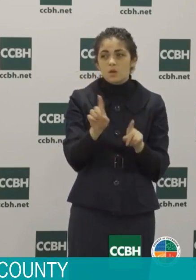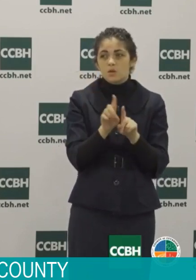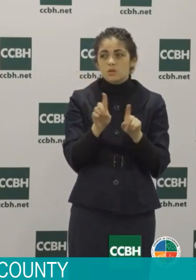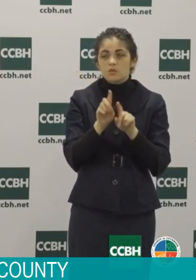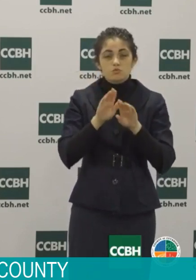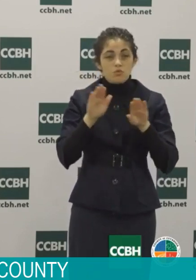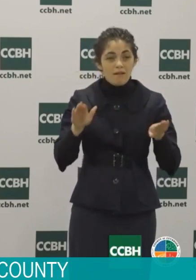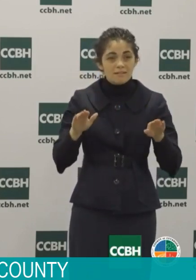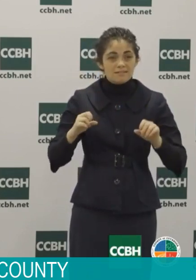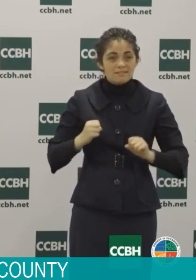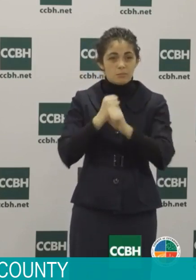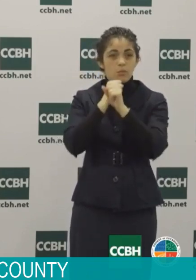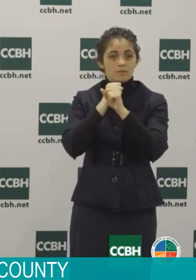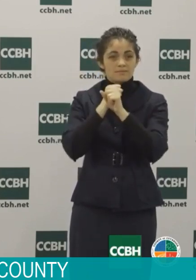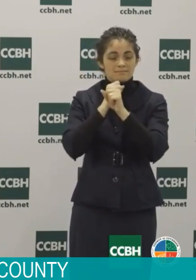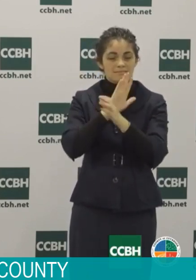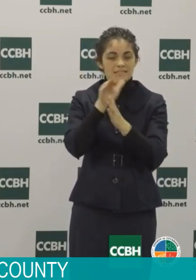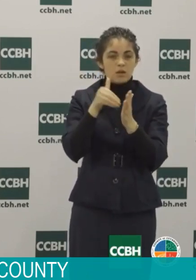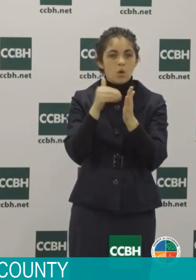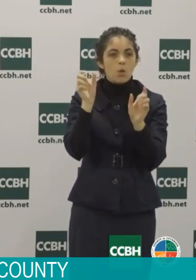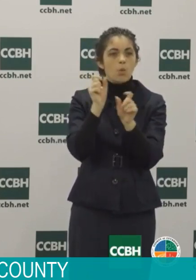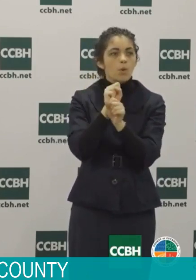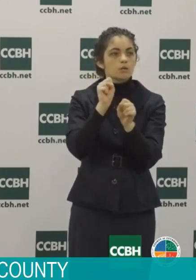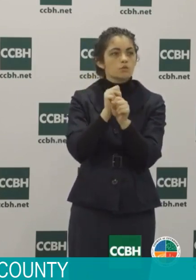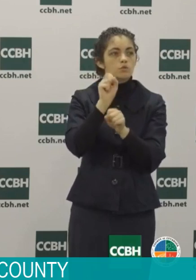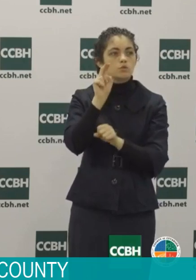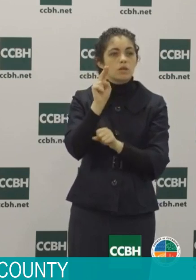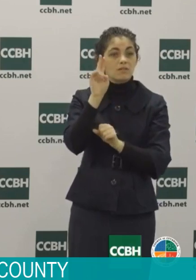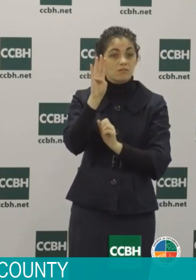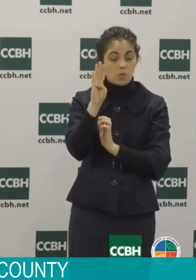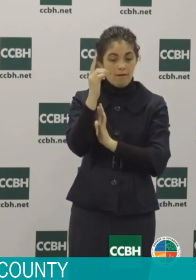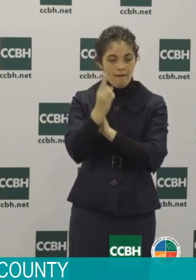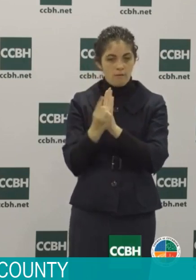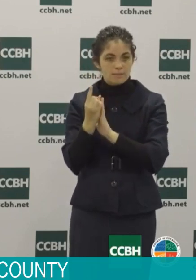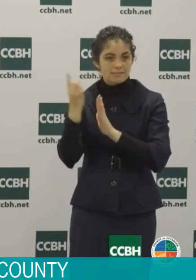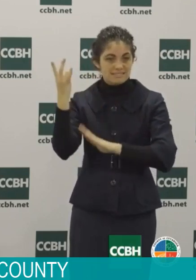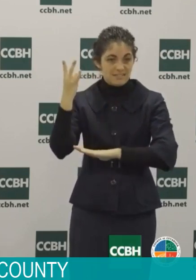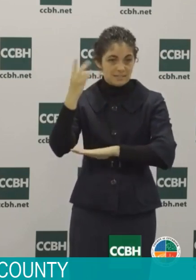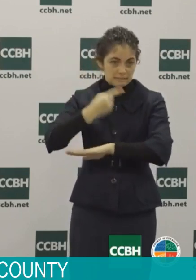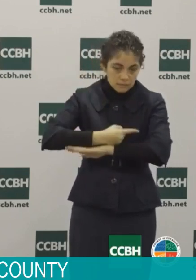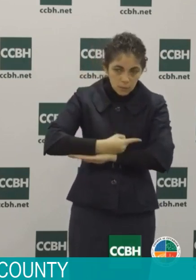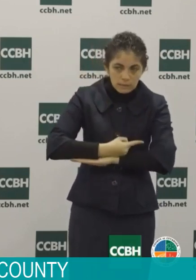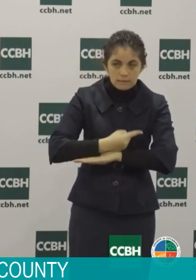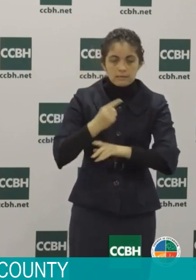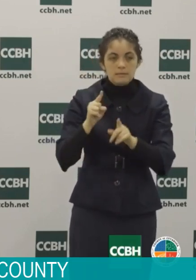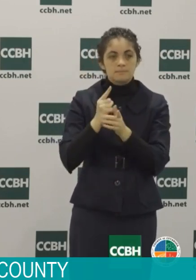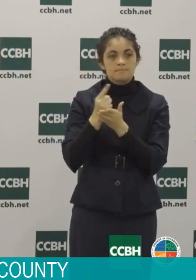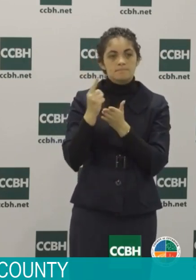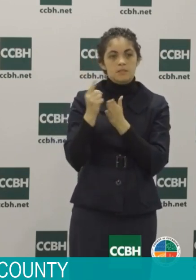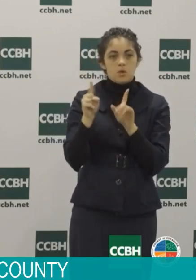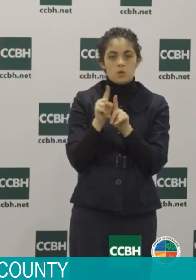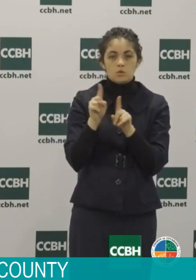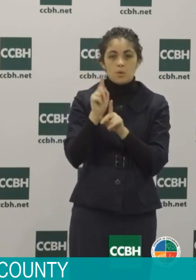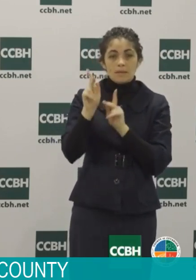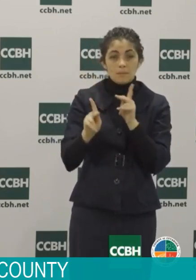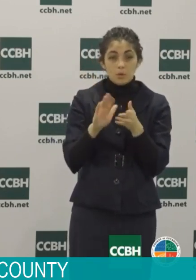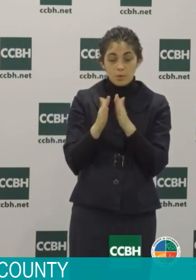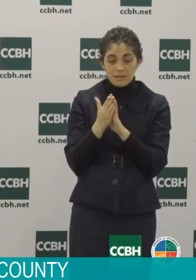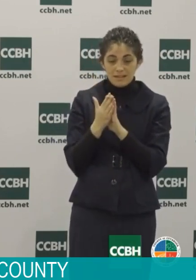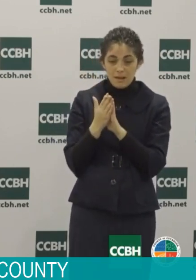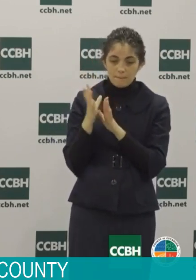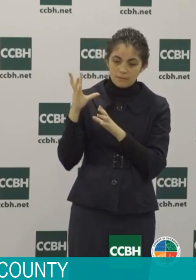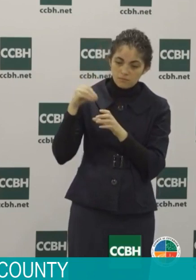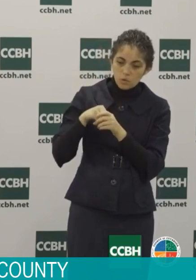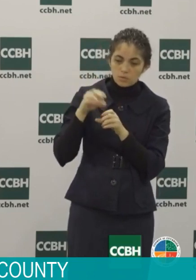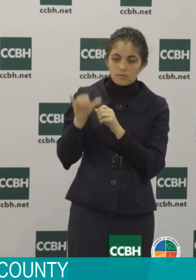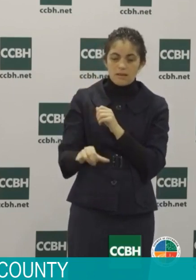Child Advocacy Center works 24/7 to support those families and individuals who are victims of domestic violence,